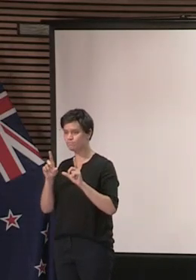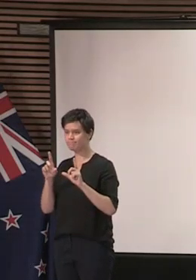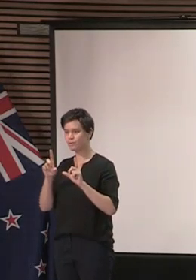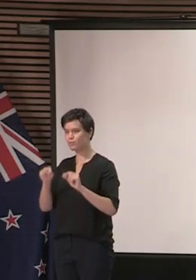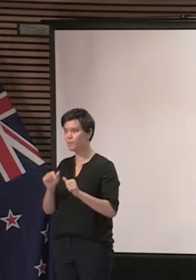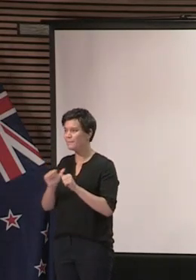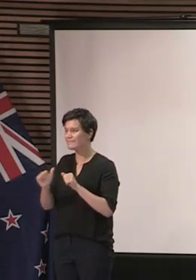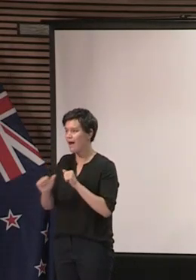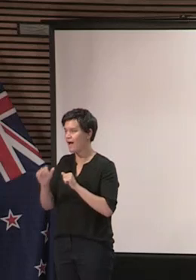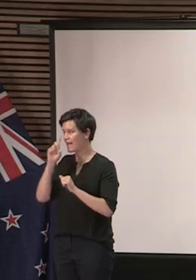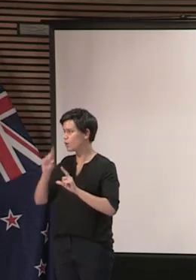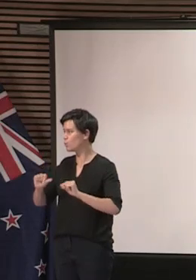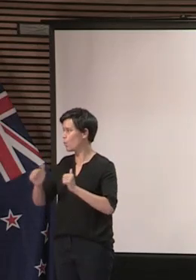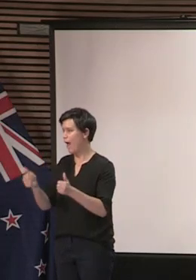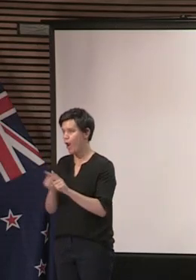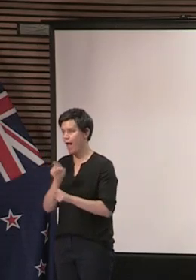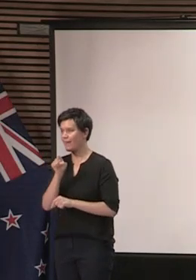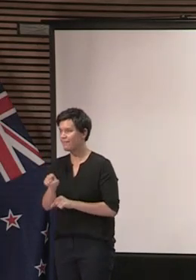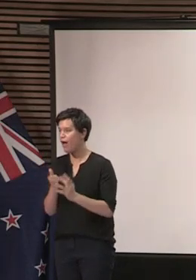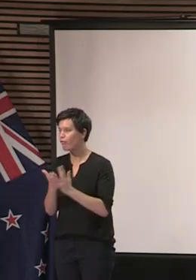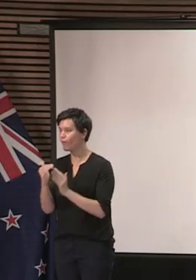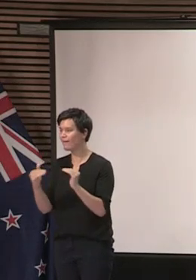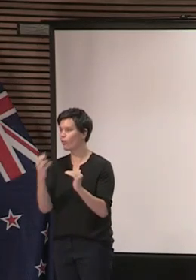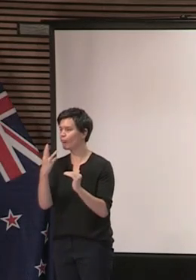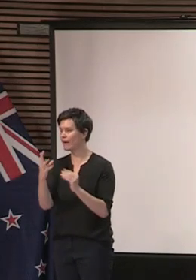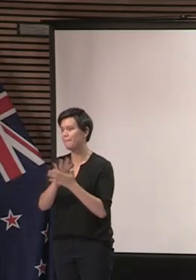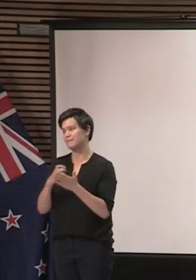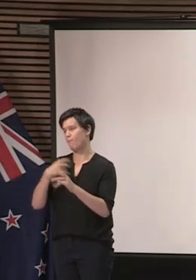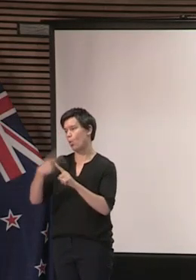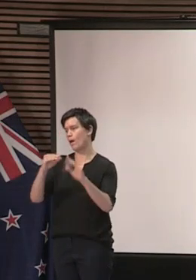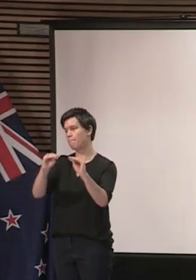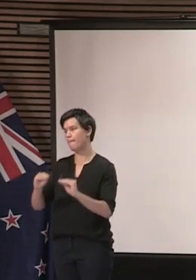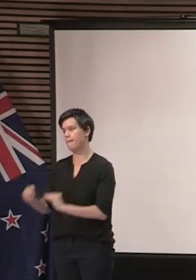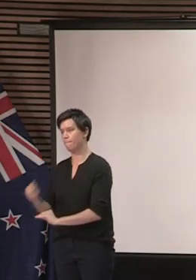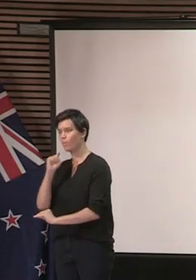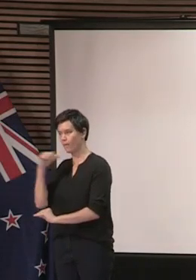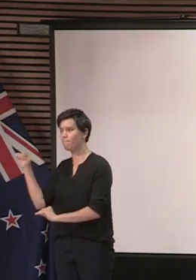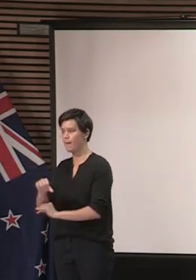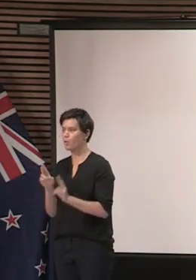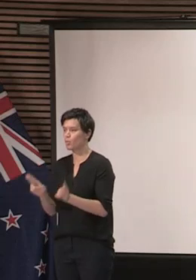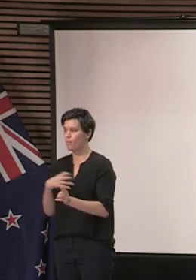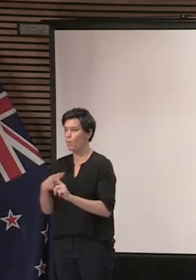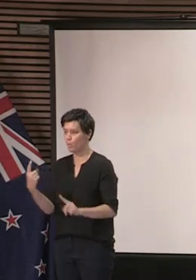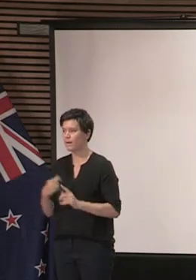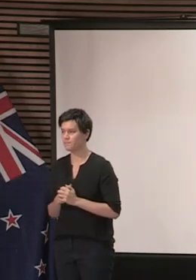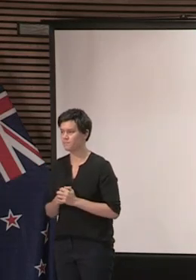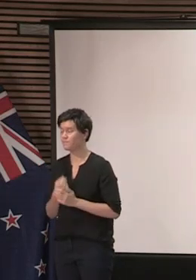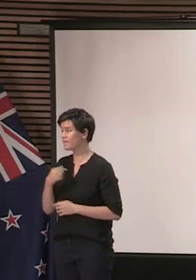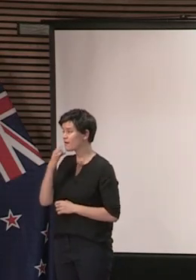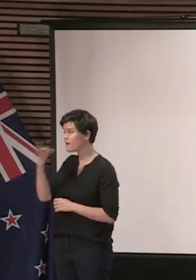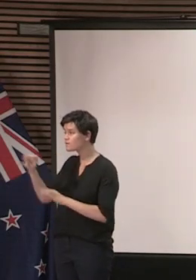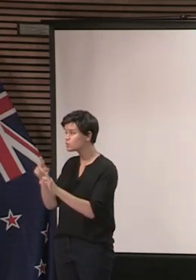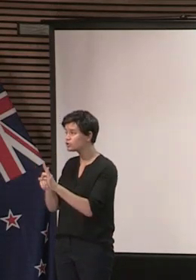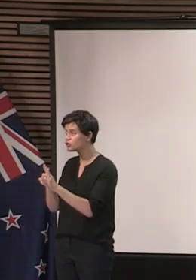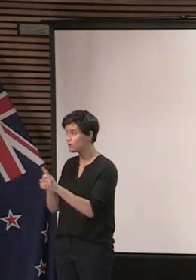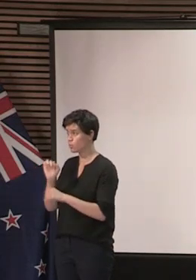move further down the alert levels, and the sooner life feels more normal. Will you announce your short-term media reforms or